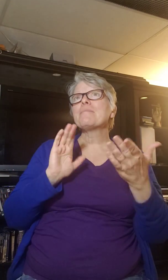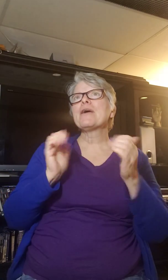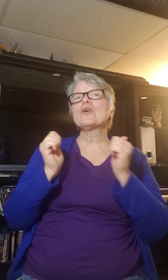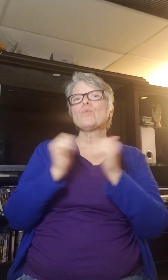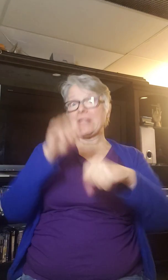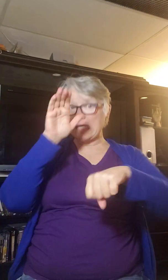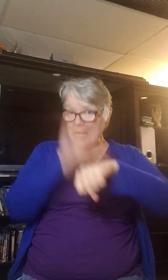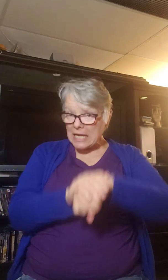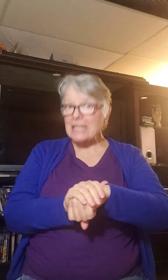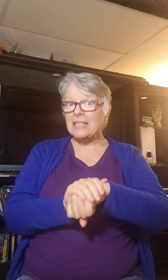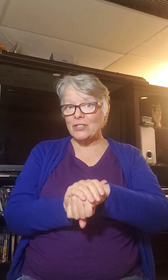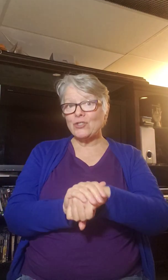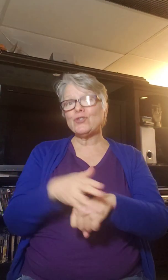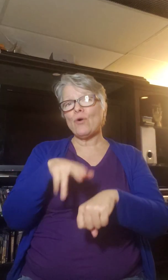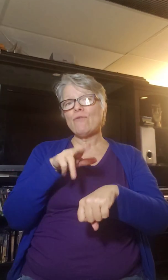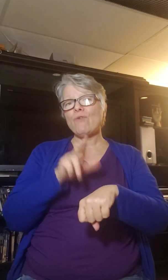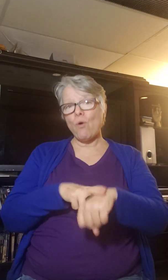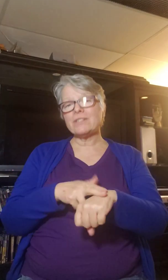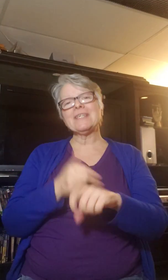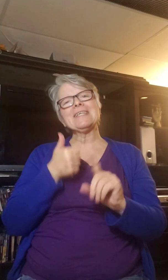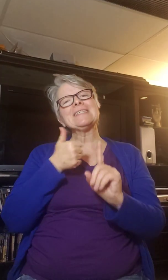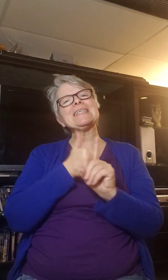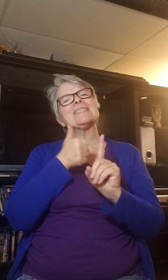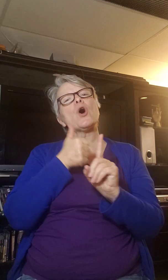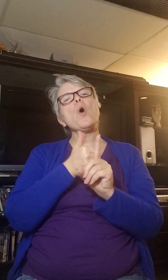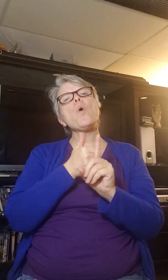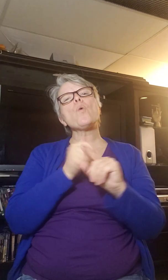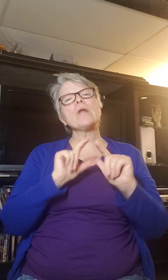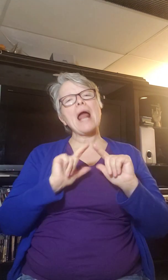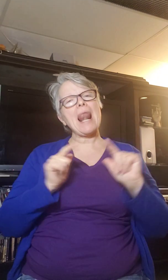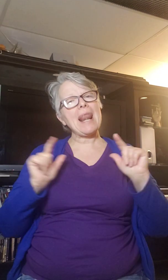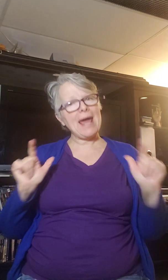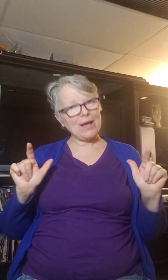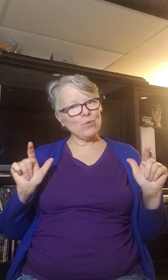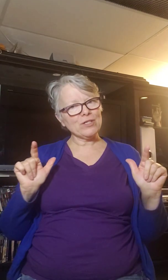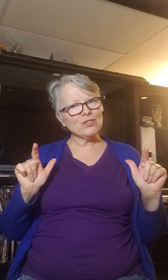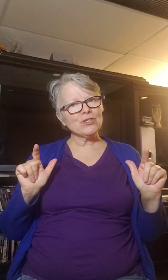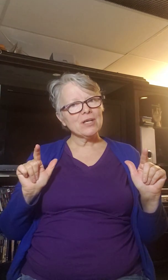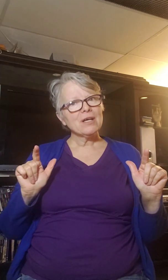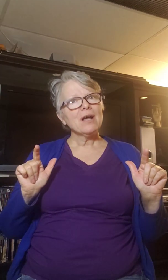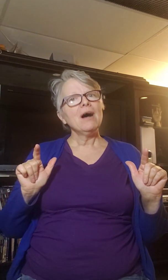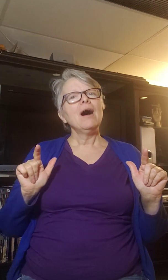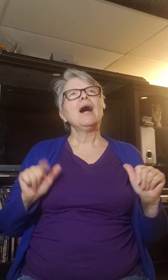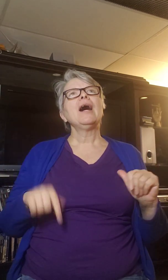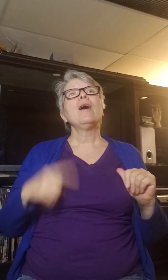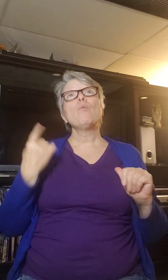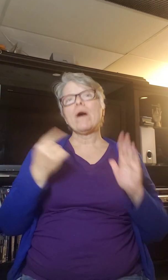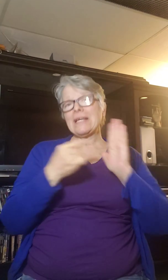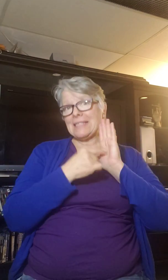compared with English. Of course, it is its own language. One